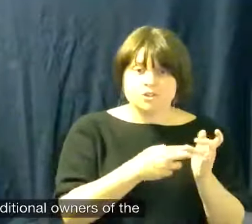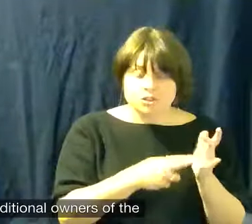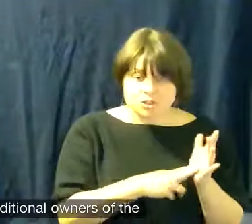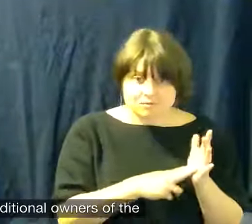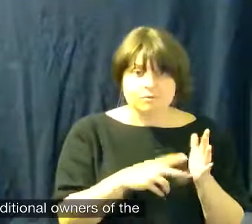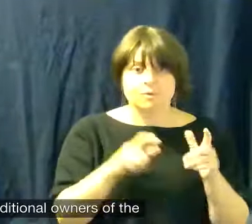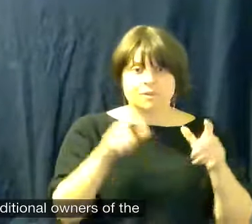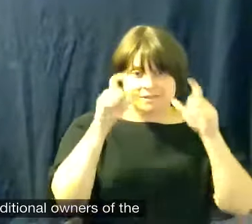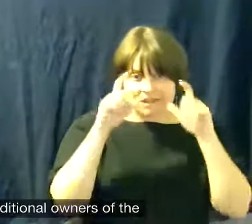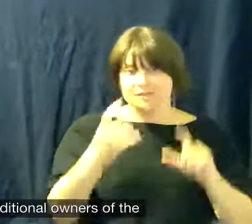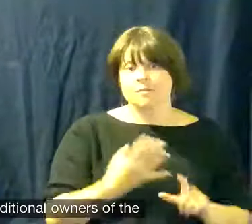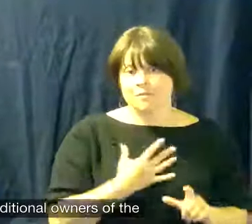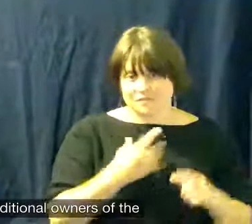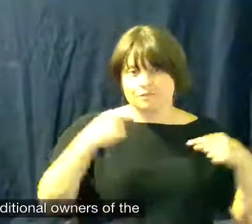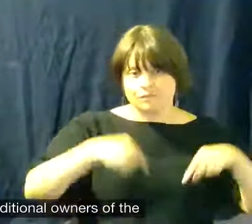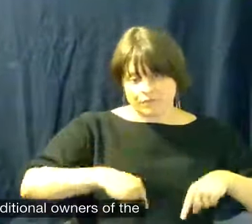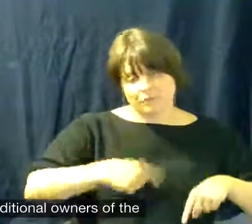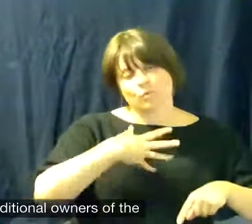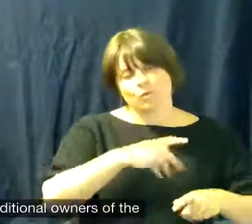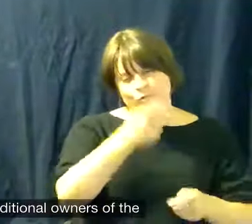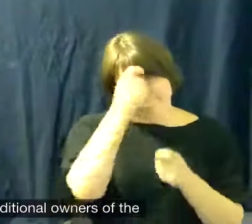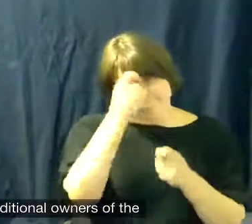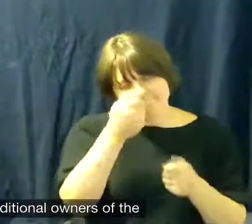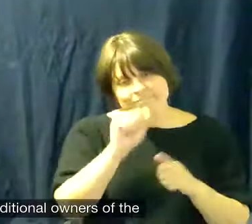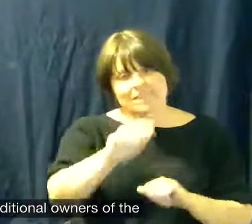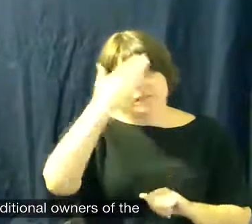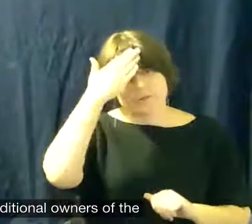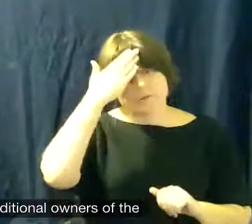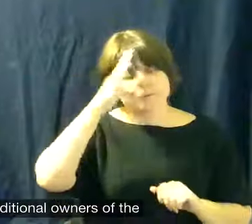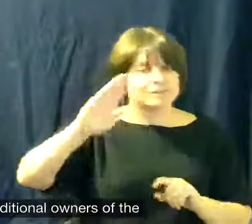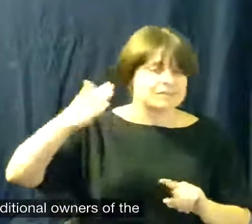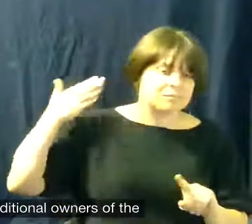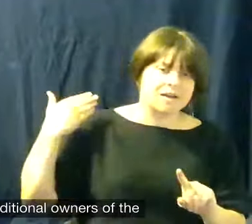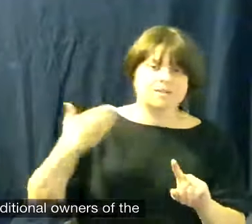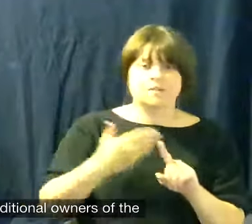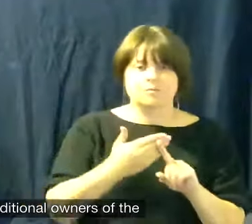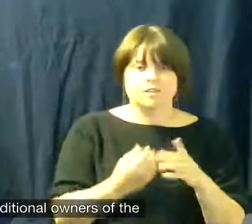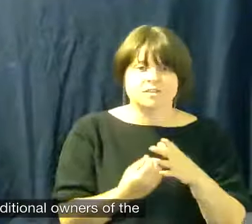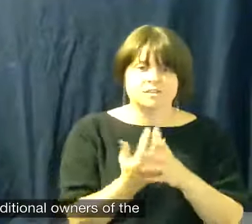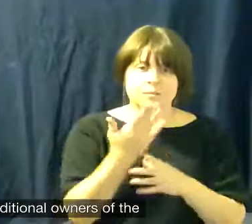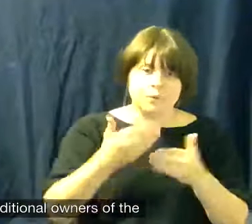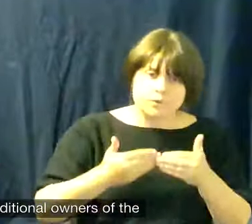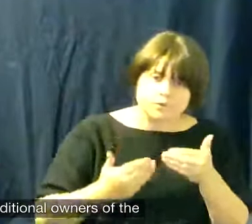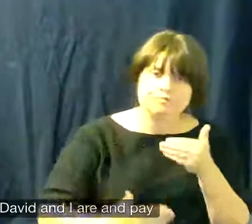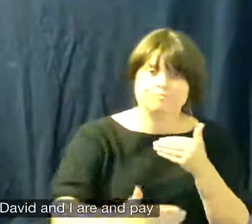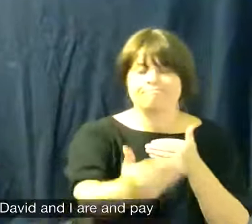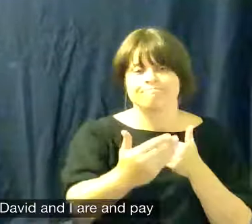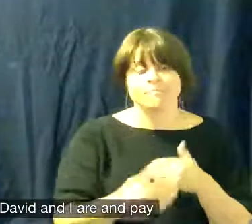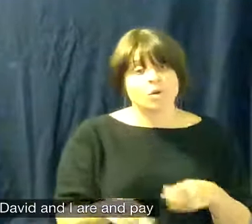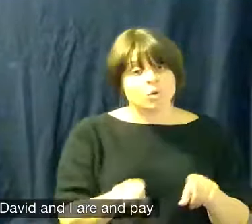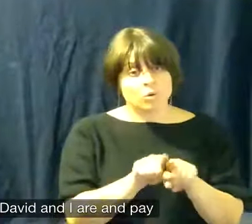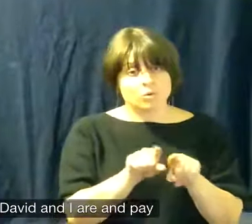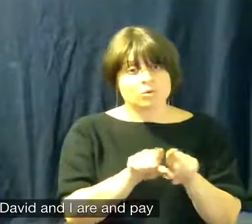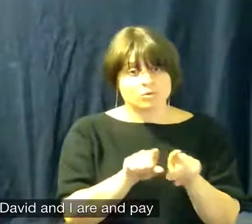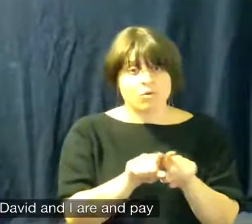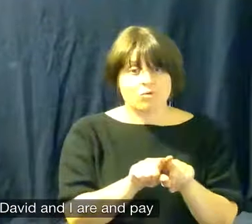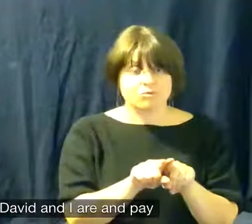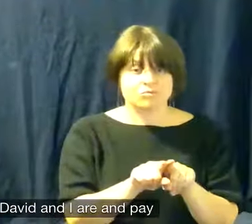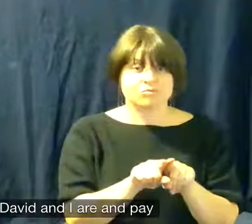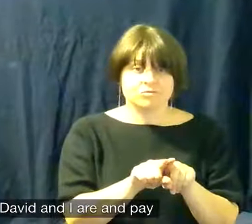I are, and pay respect to their elders past, present and emerging, and also